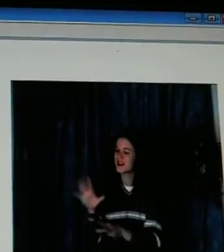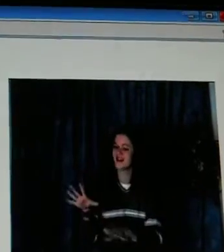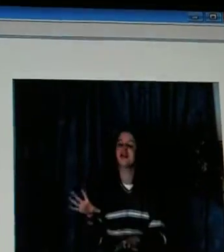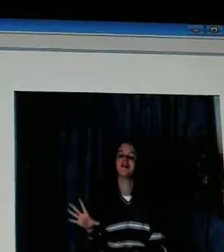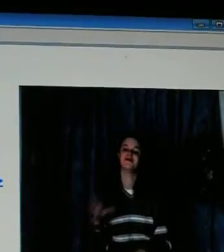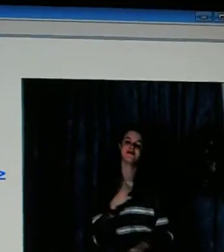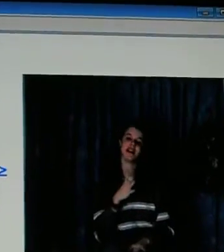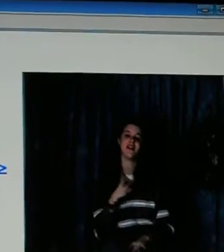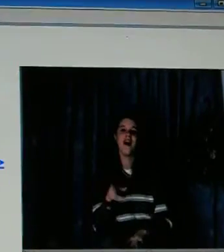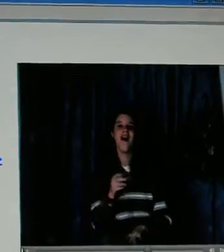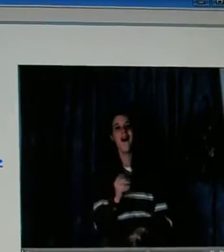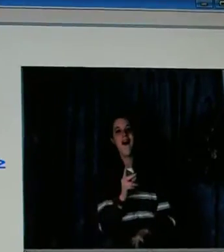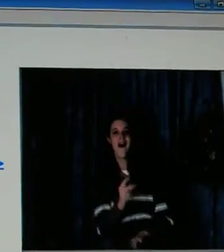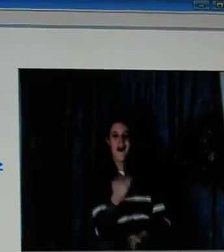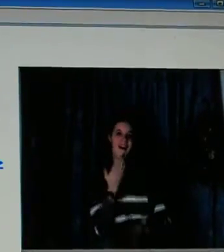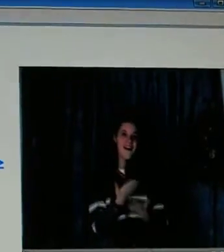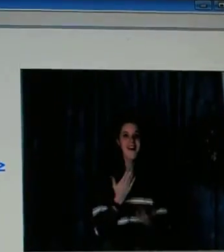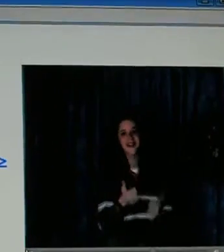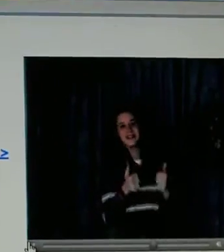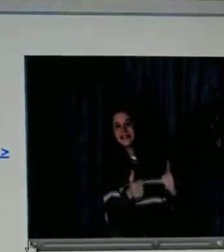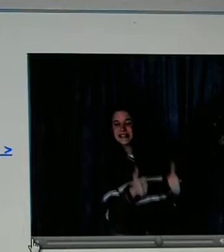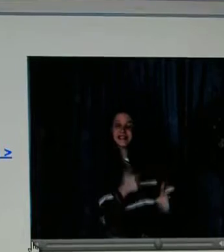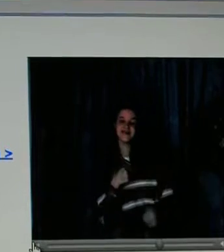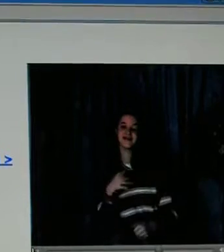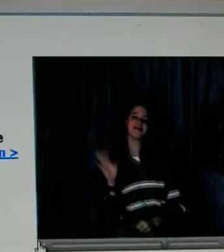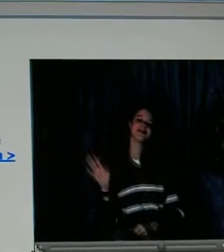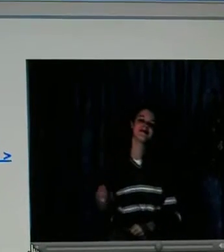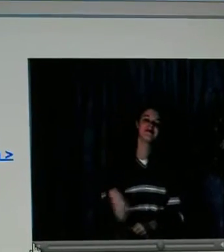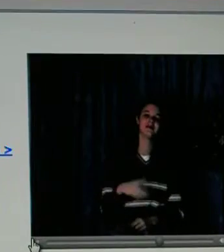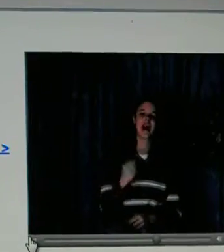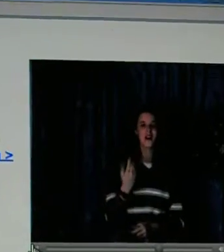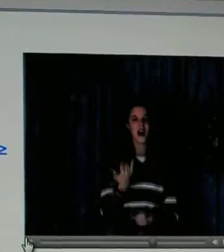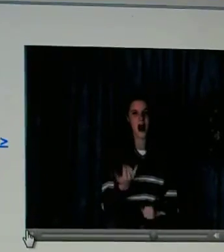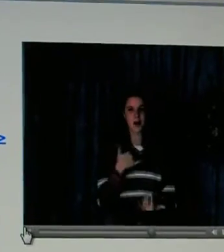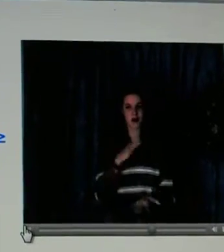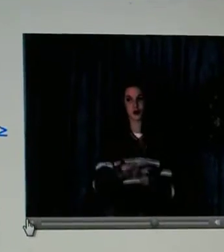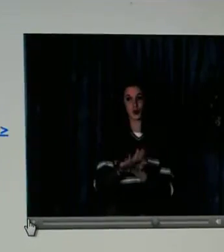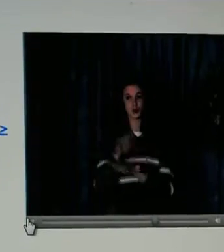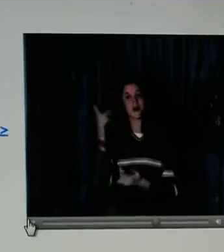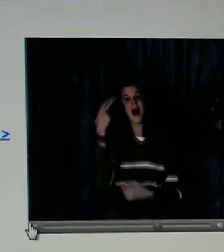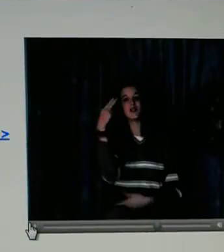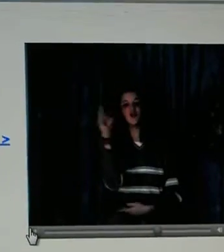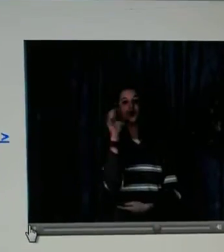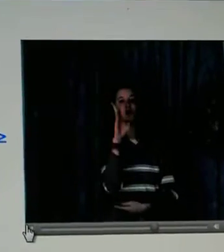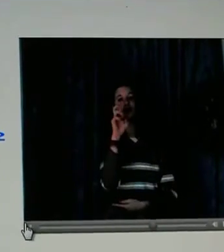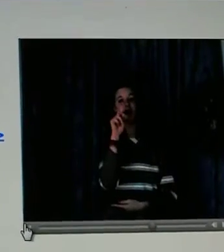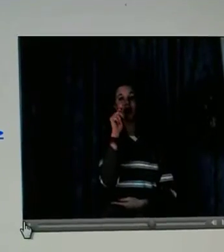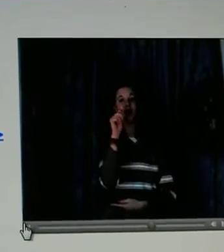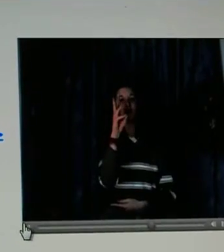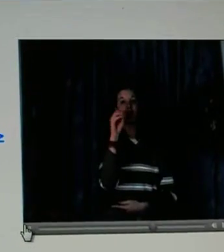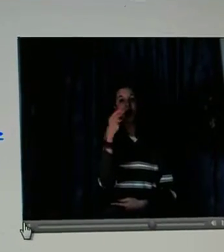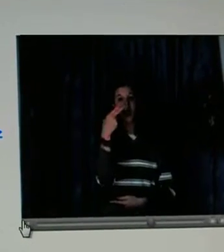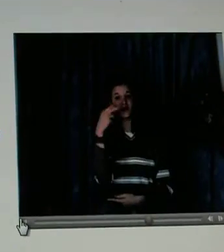I didn't have to tell them if they were right or wrong. But I tried to be encouraging and let them know if they were doing a good job.